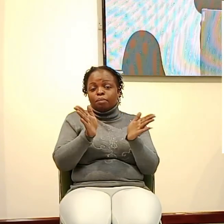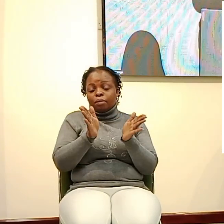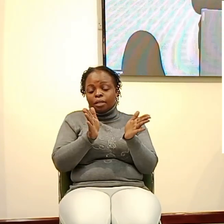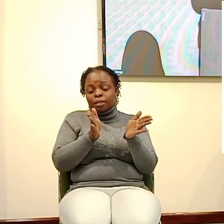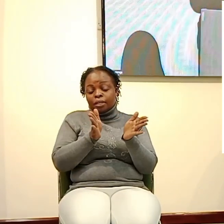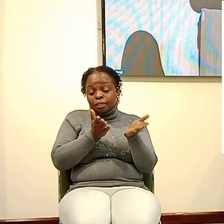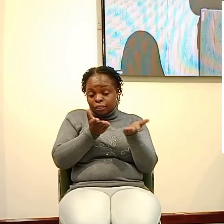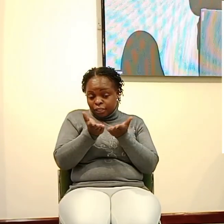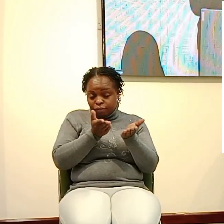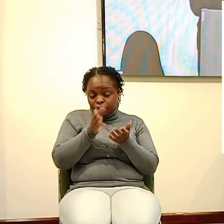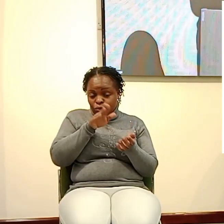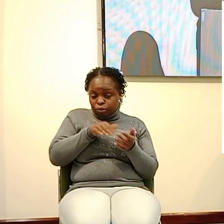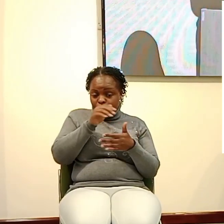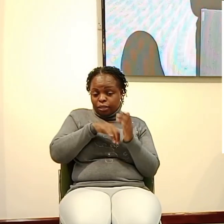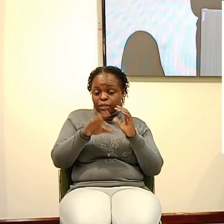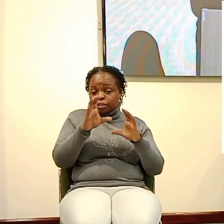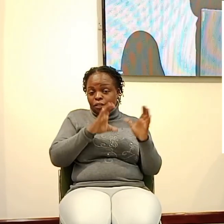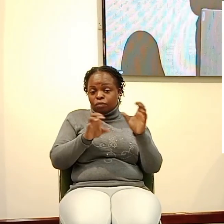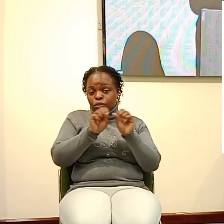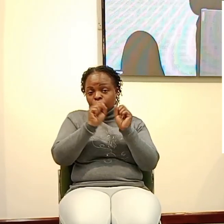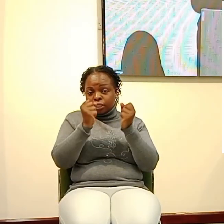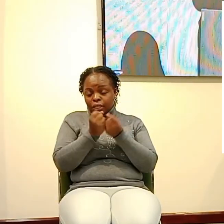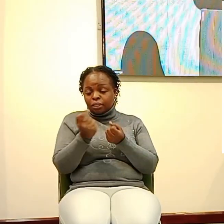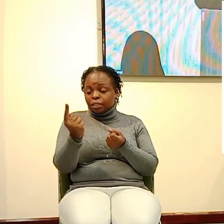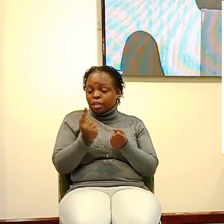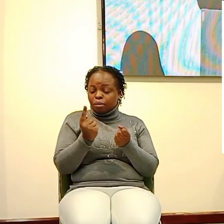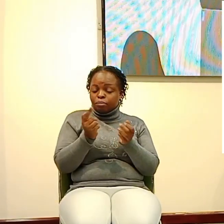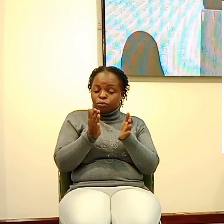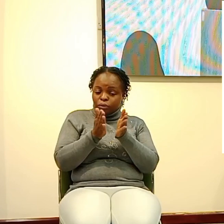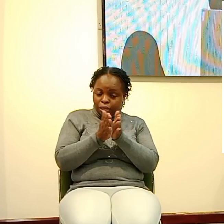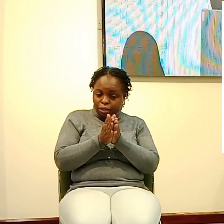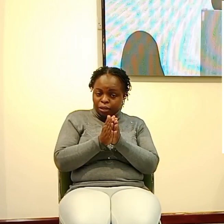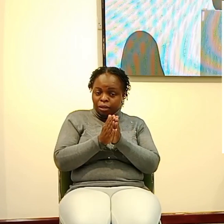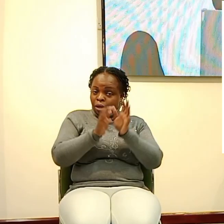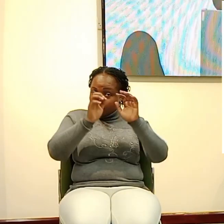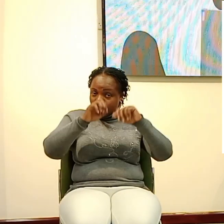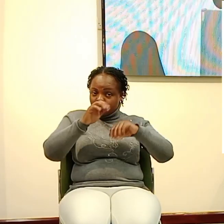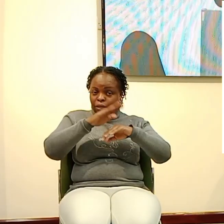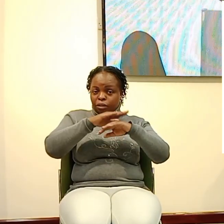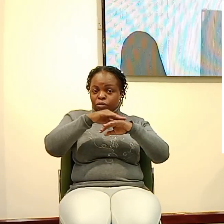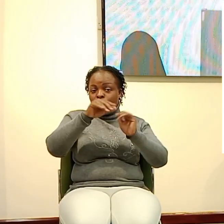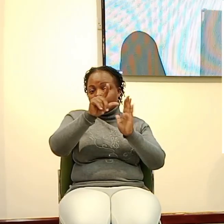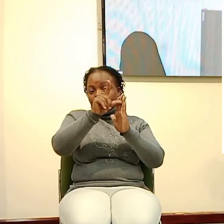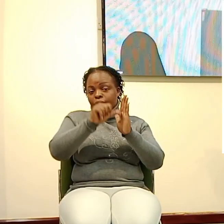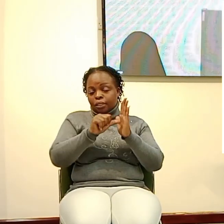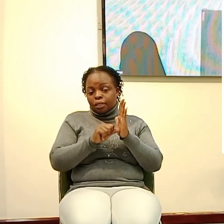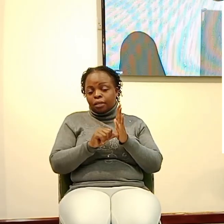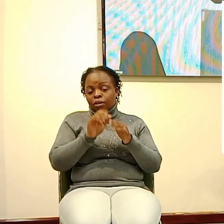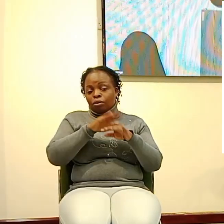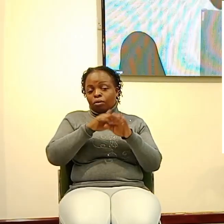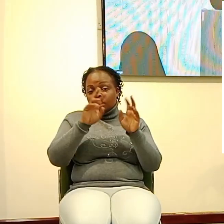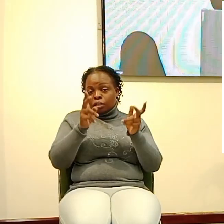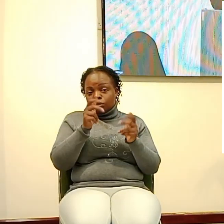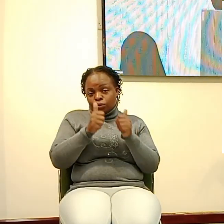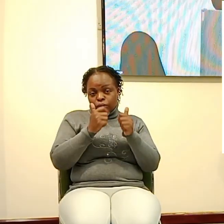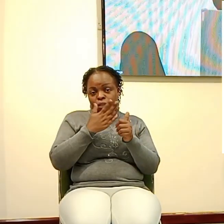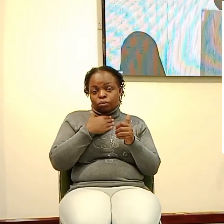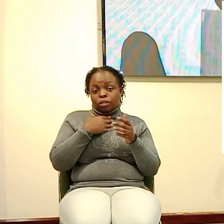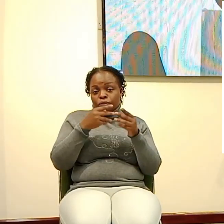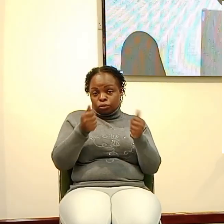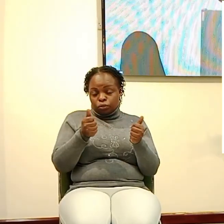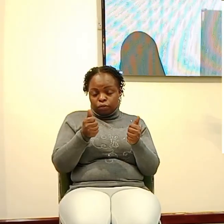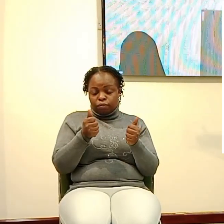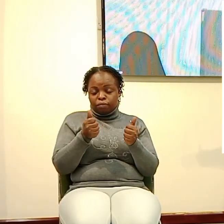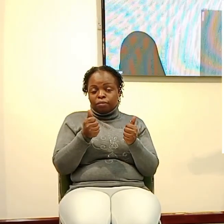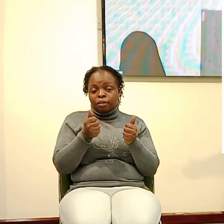civil society come together to agree on an agenda of the issues that they want to address, right?